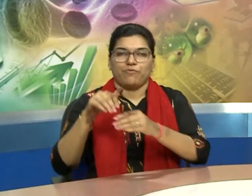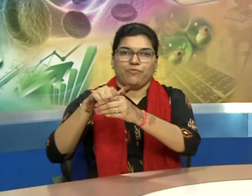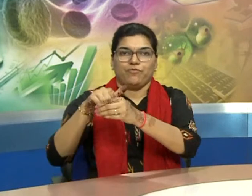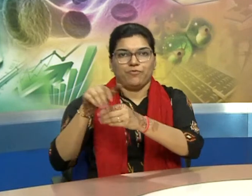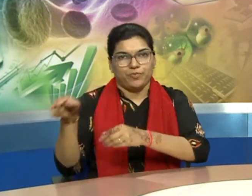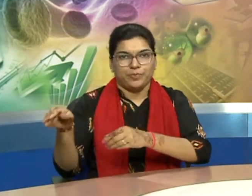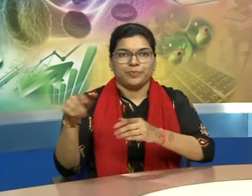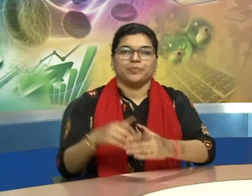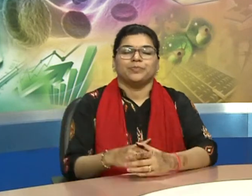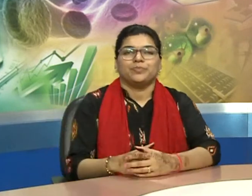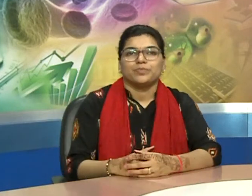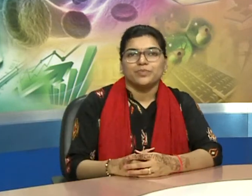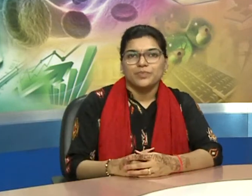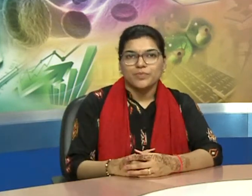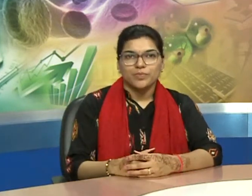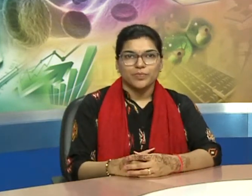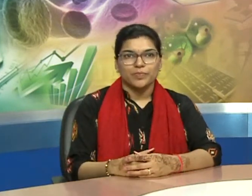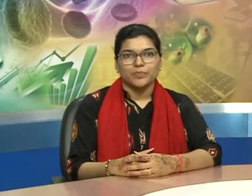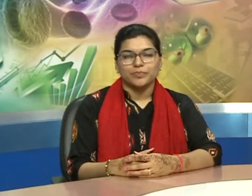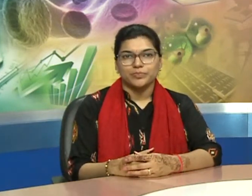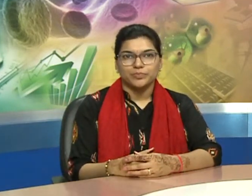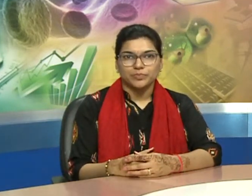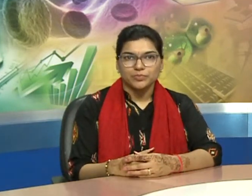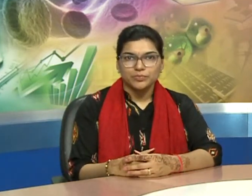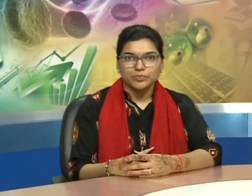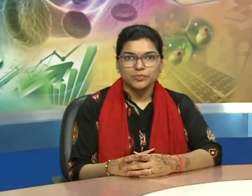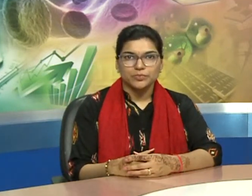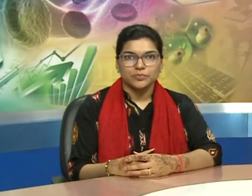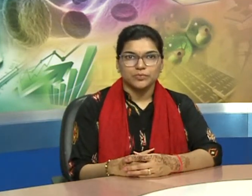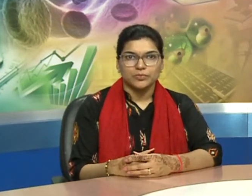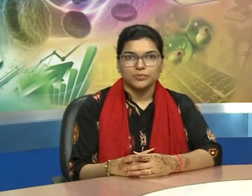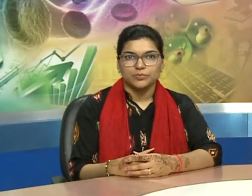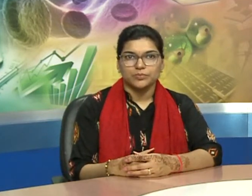needs to be provided by library.